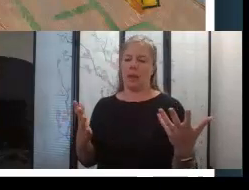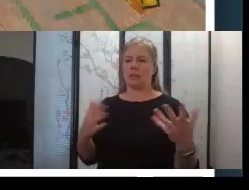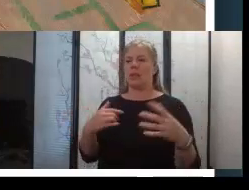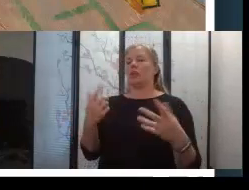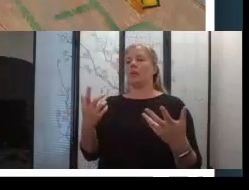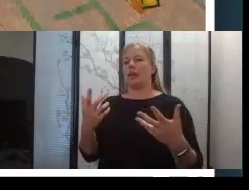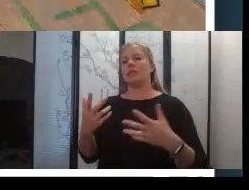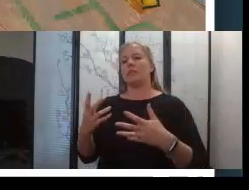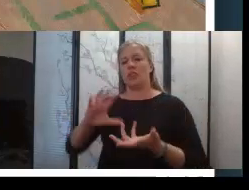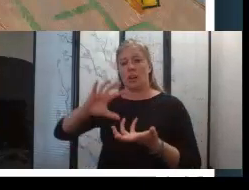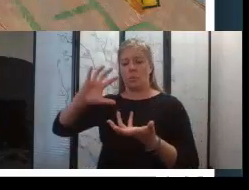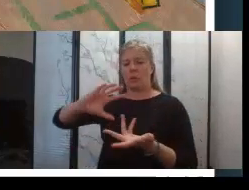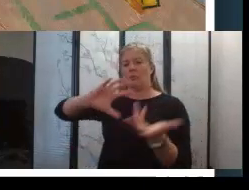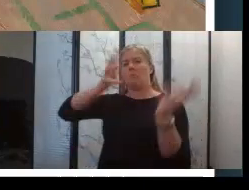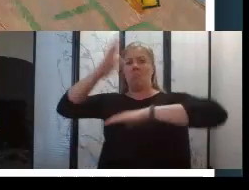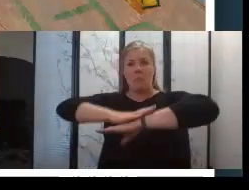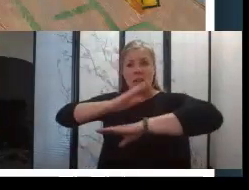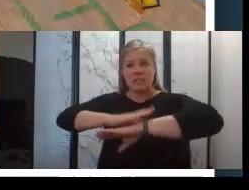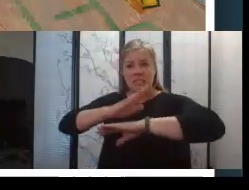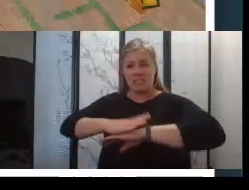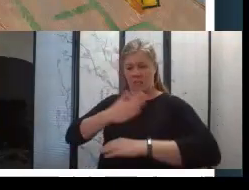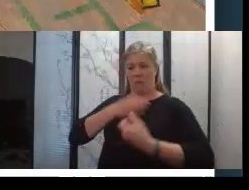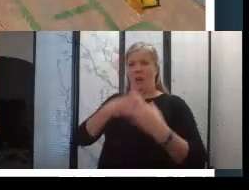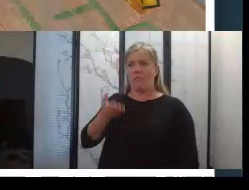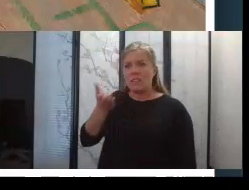was a mess. You can't start with,